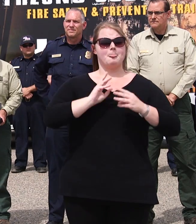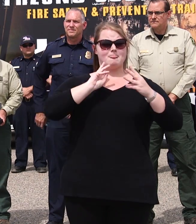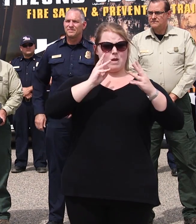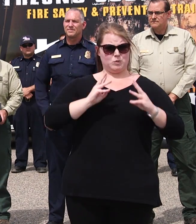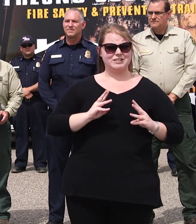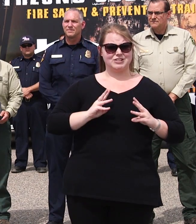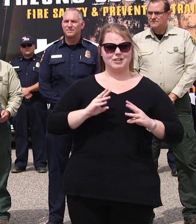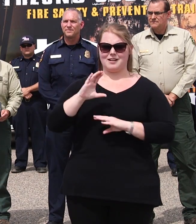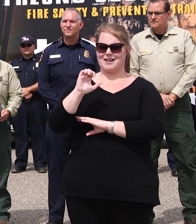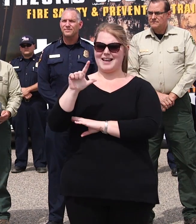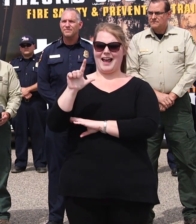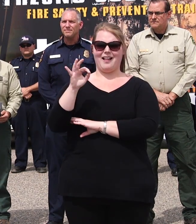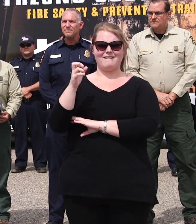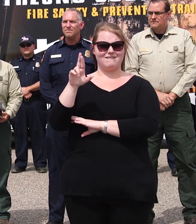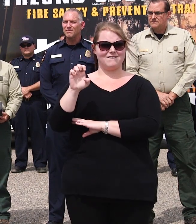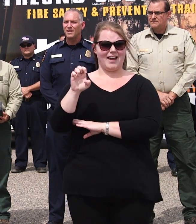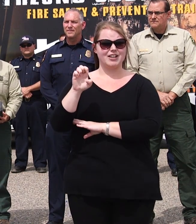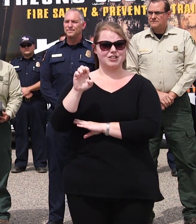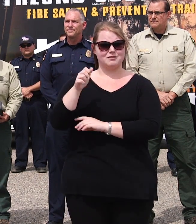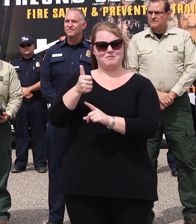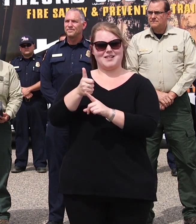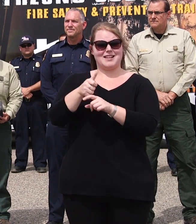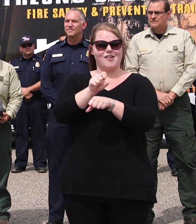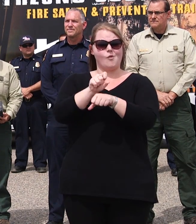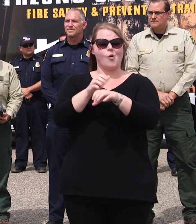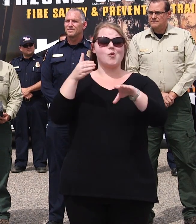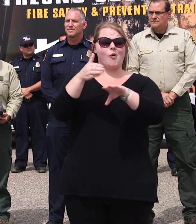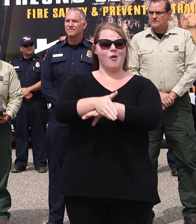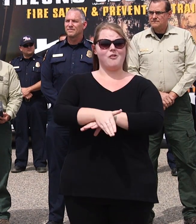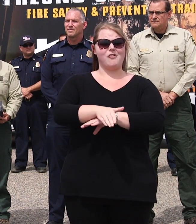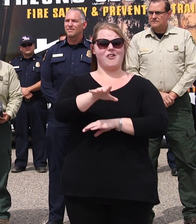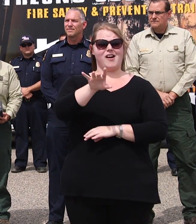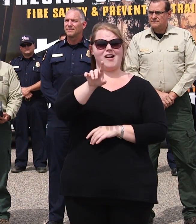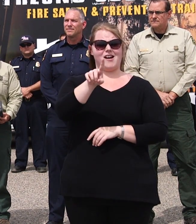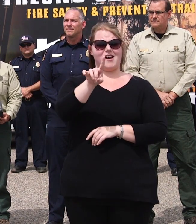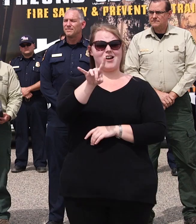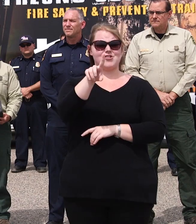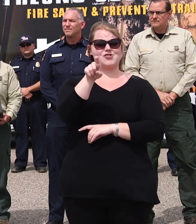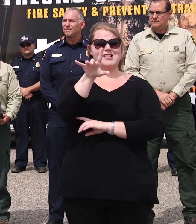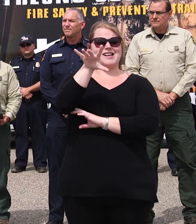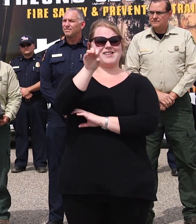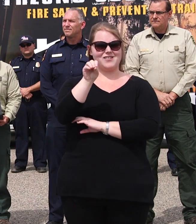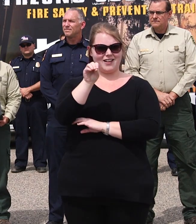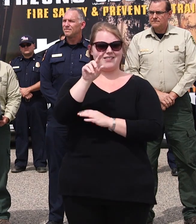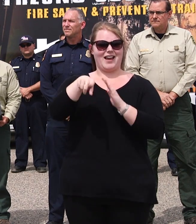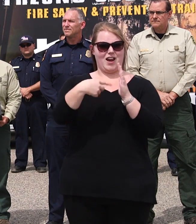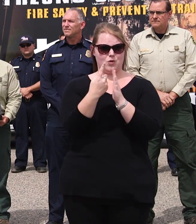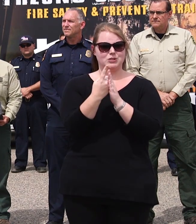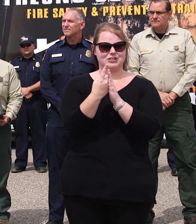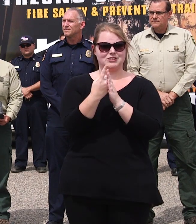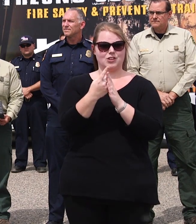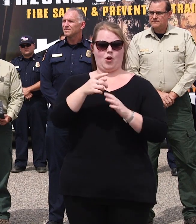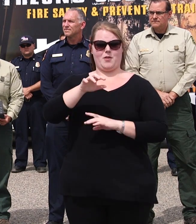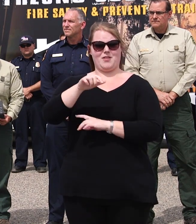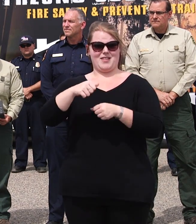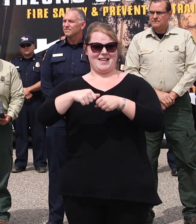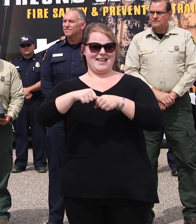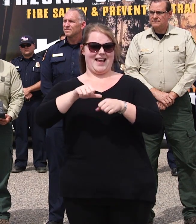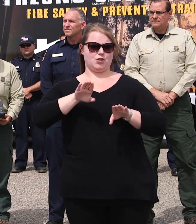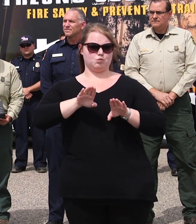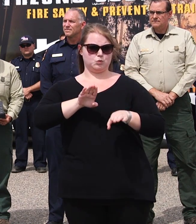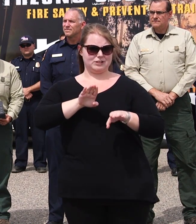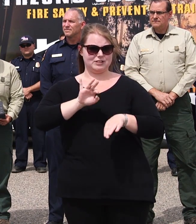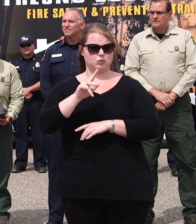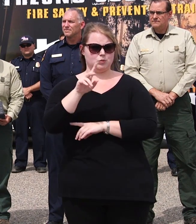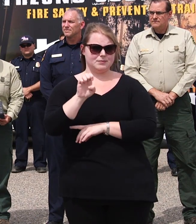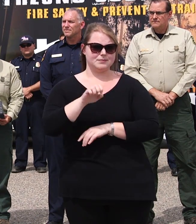in Fresno County have worked over 8,500 hours on our fuel breaks in eastern Fresno County. We've treated